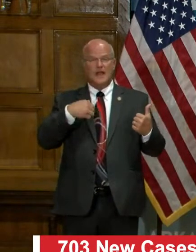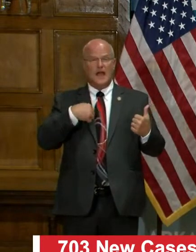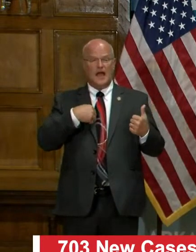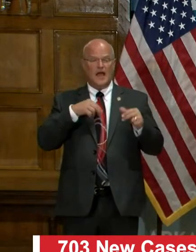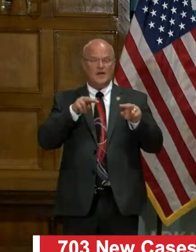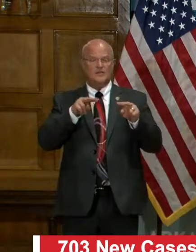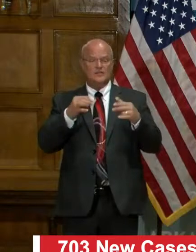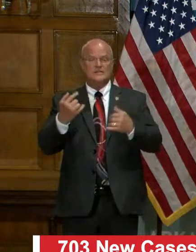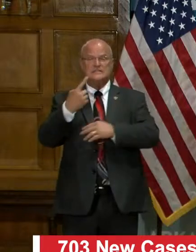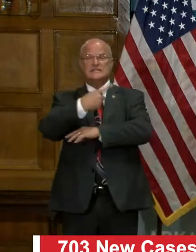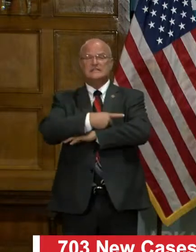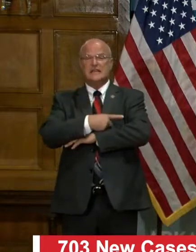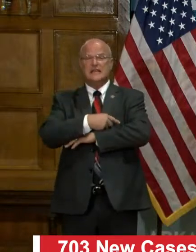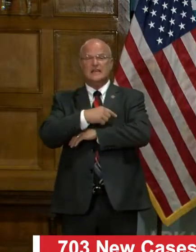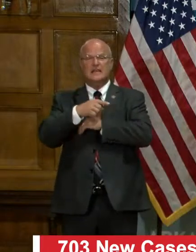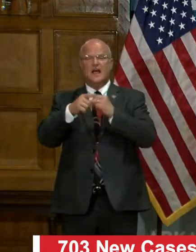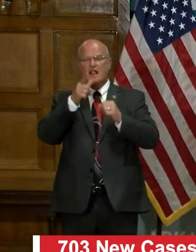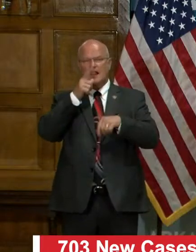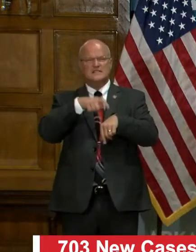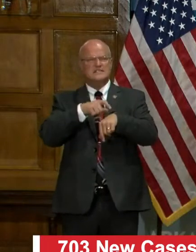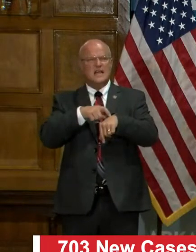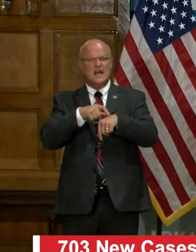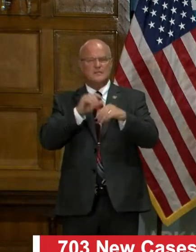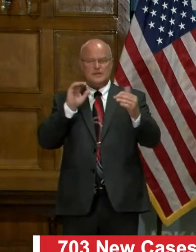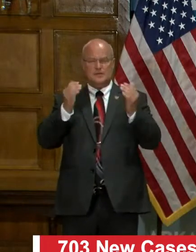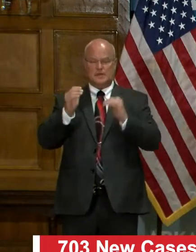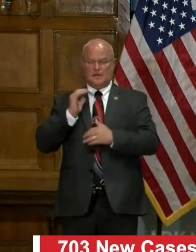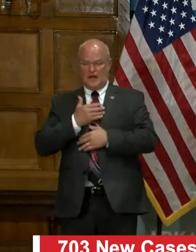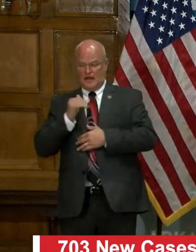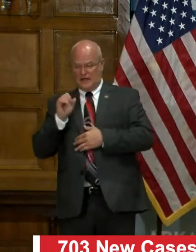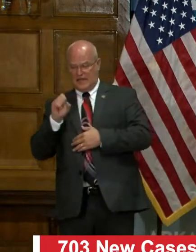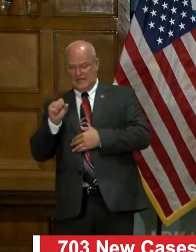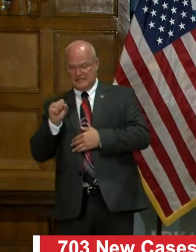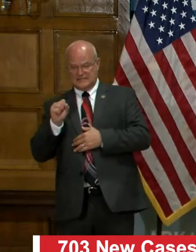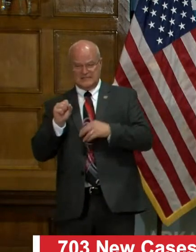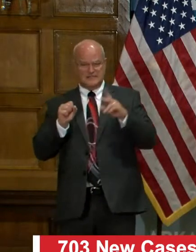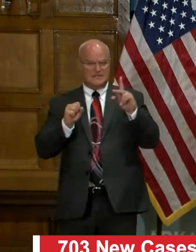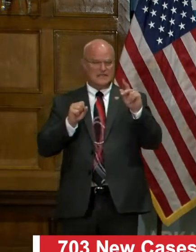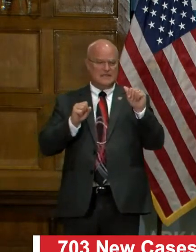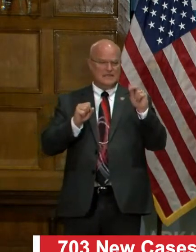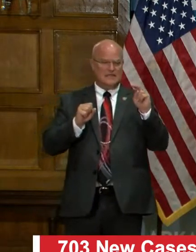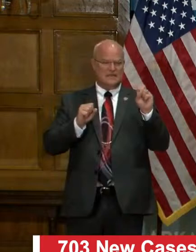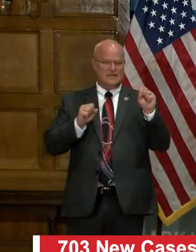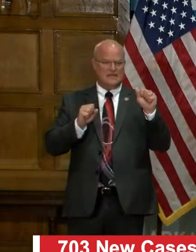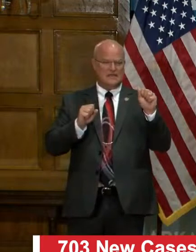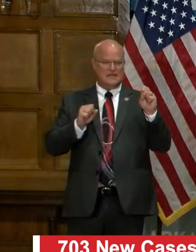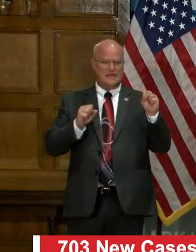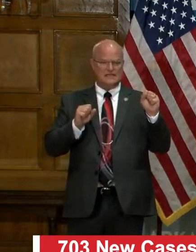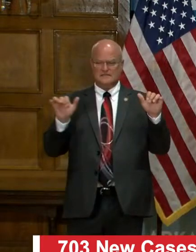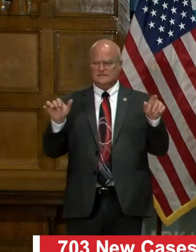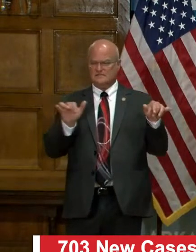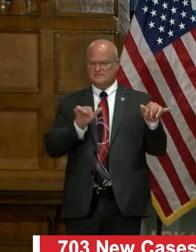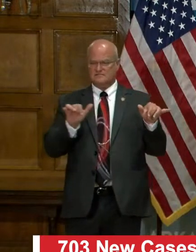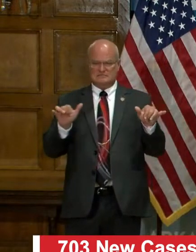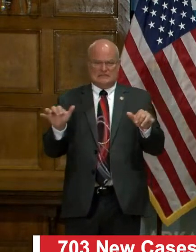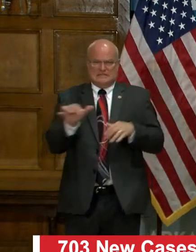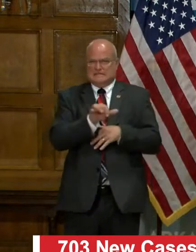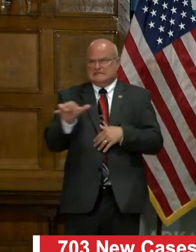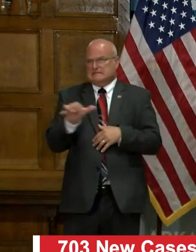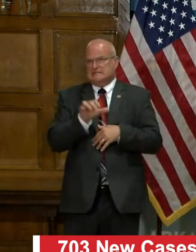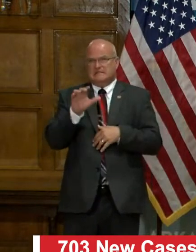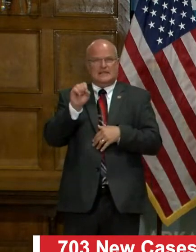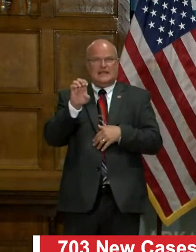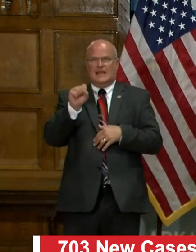I looked today over lunch at comparing our cases with Kansas, and there's really not a great deal of difference in the number